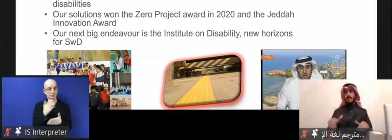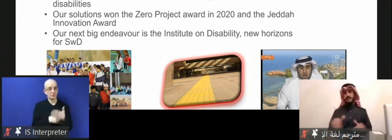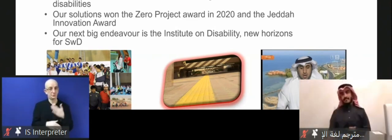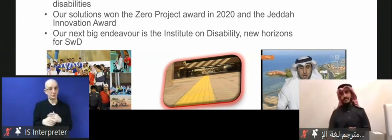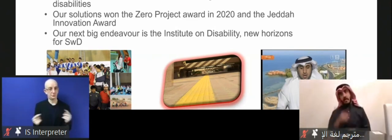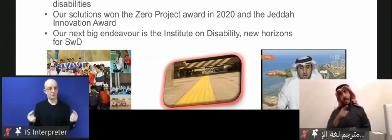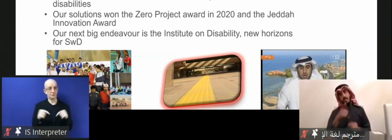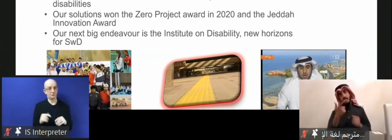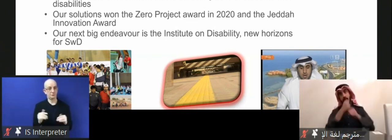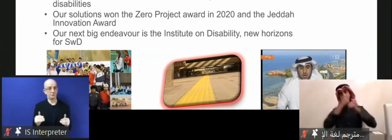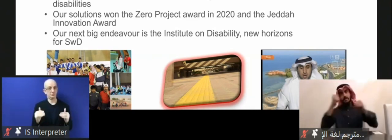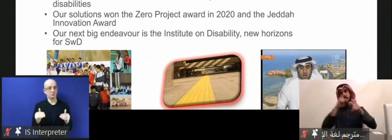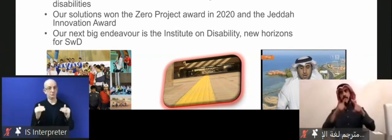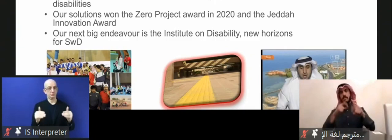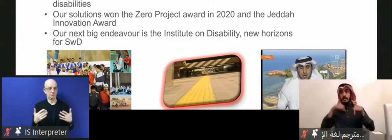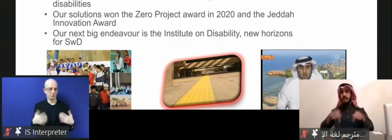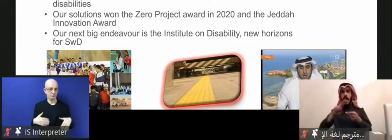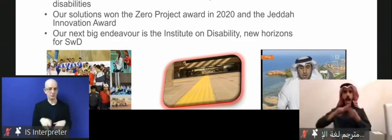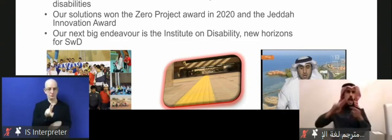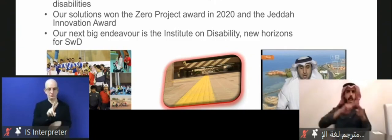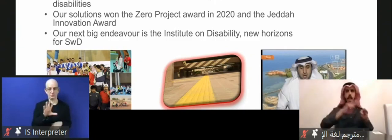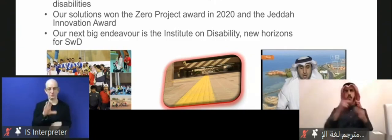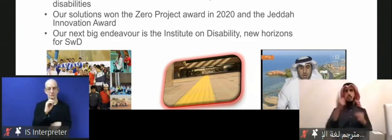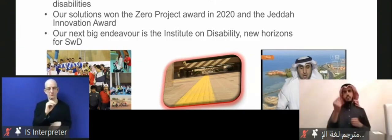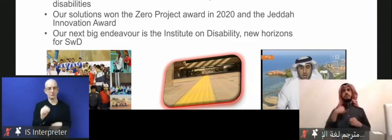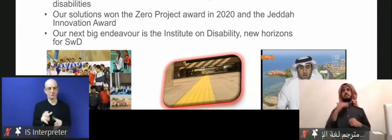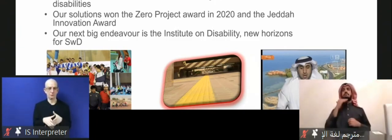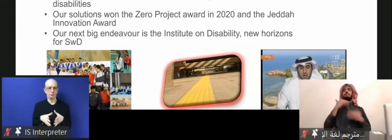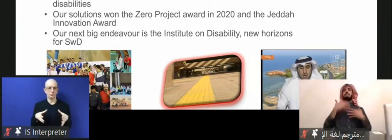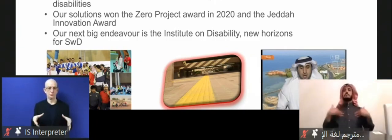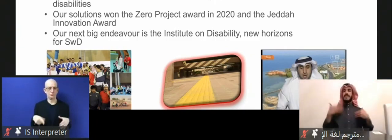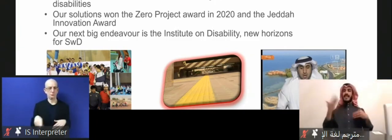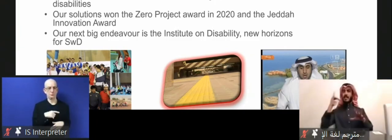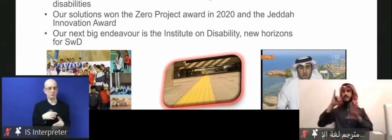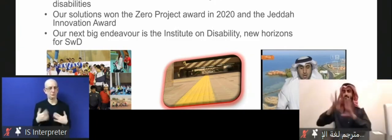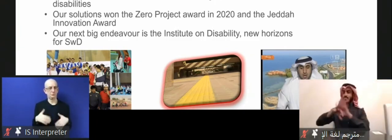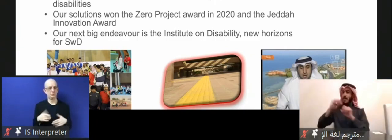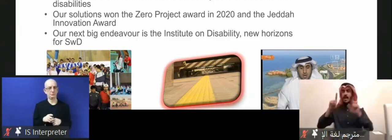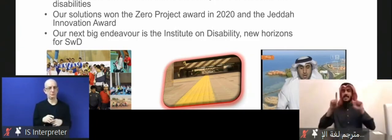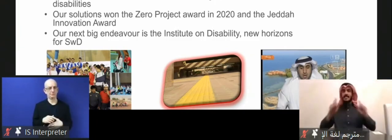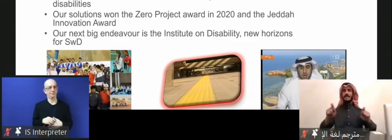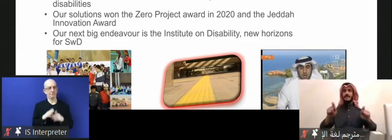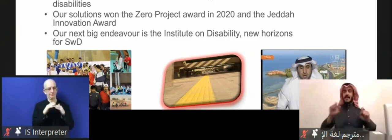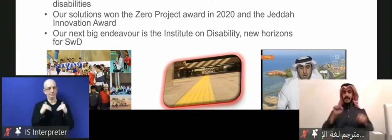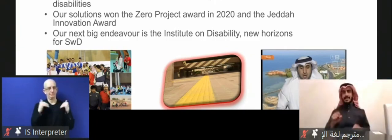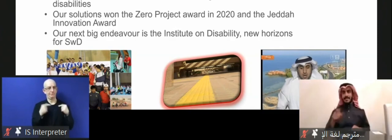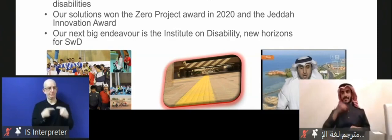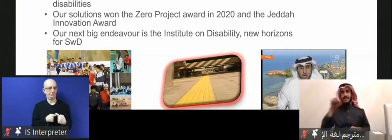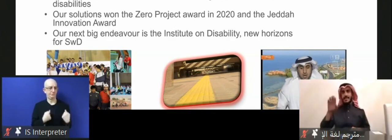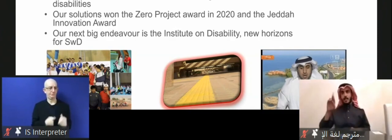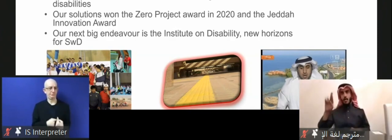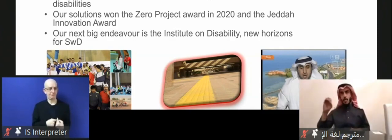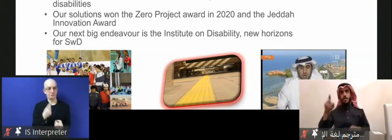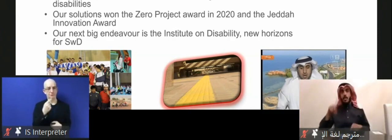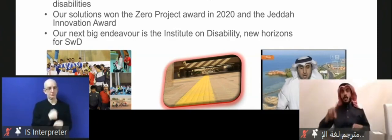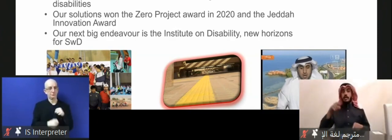our solutions. Last year, we won the Zero Project Award, and also we won the Jeddah Innovation Award also